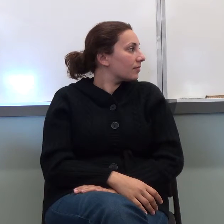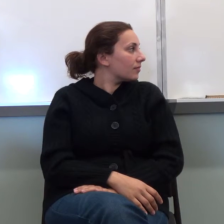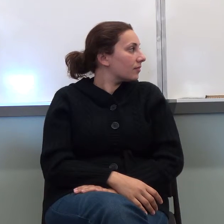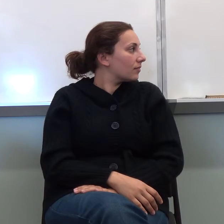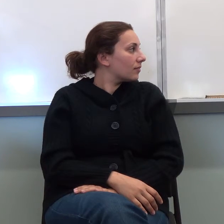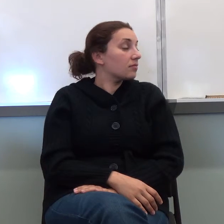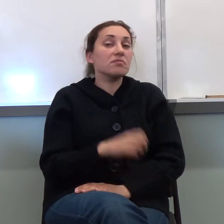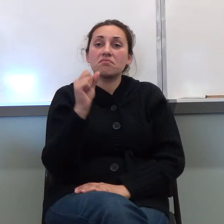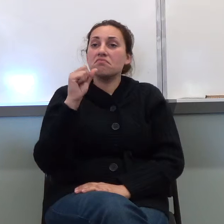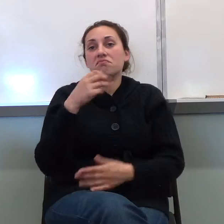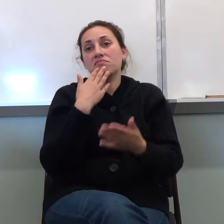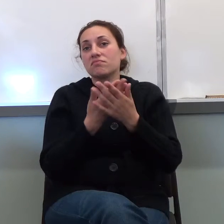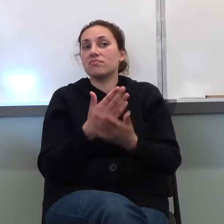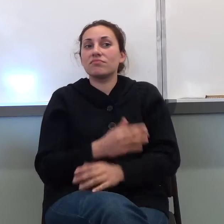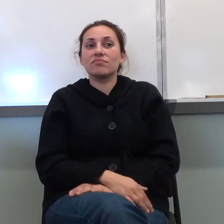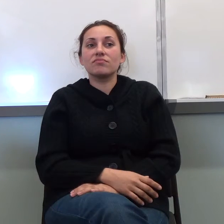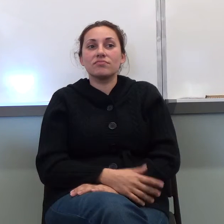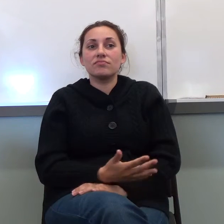Yeah, that's good.